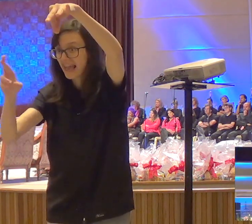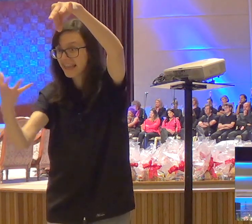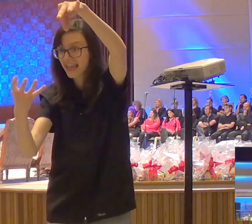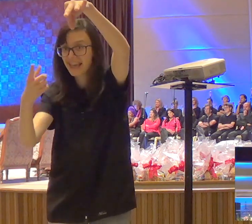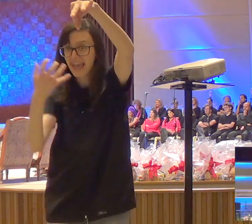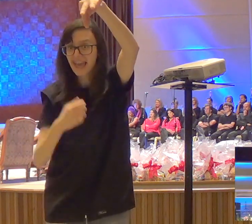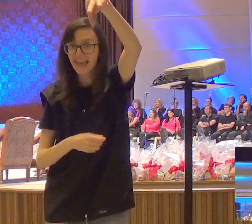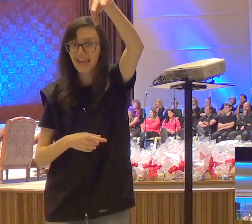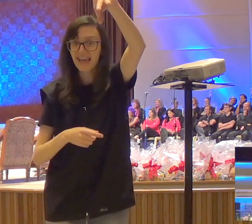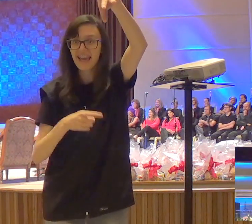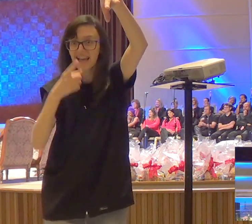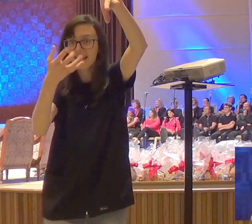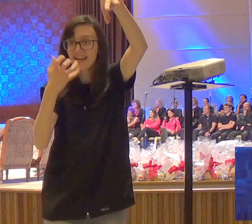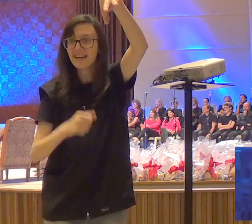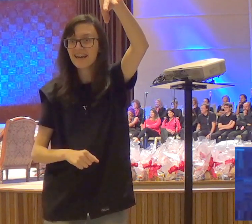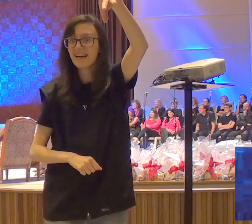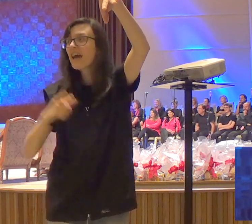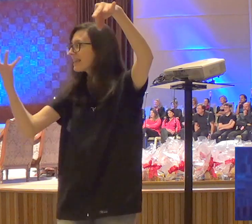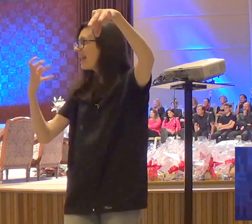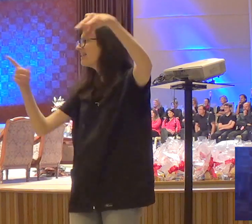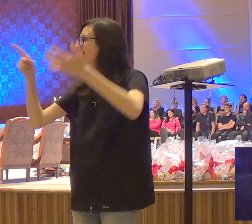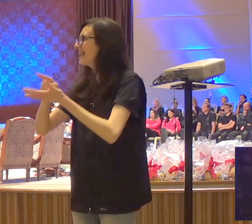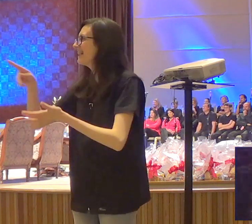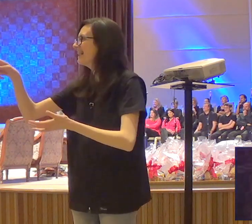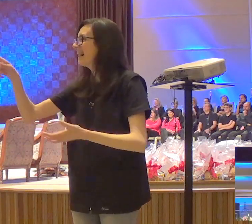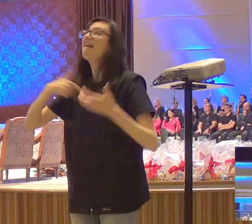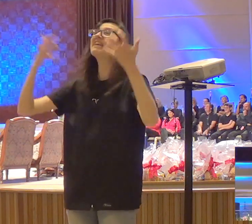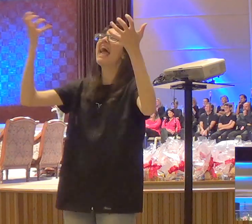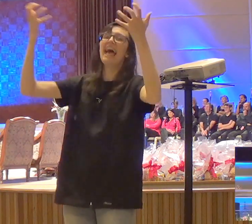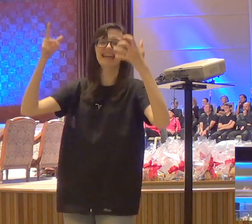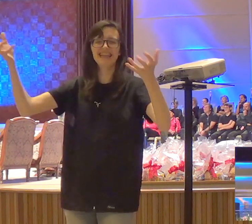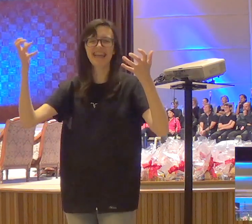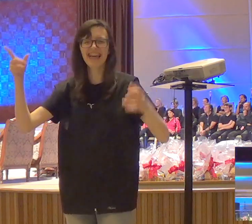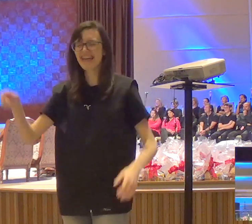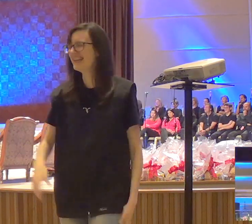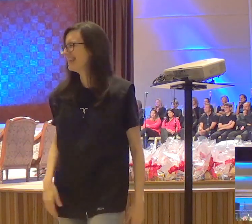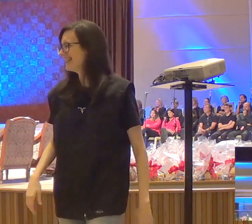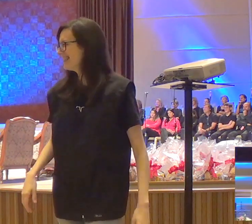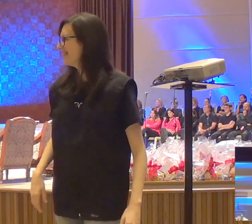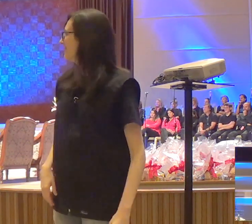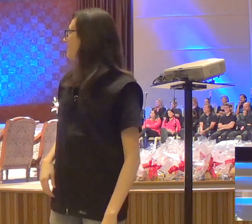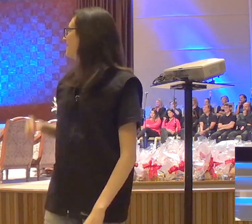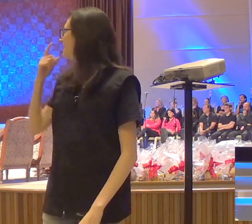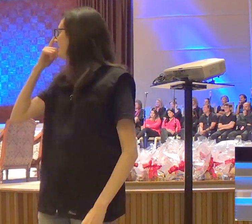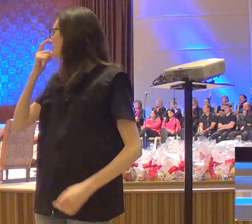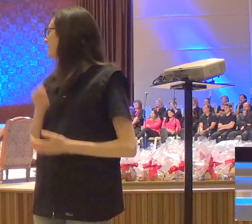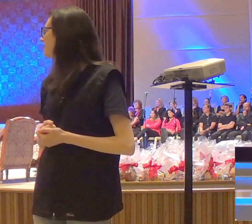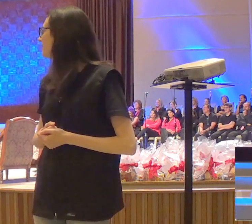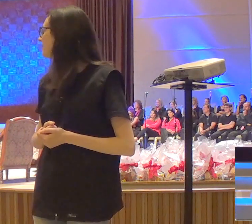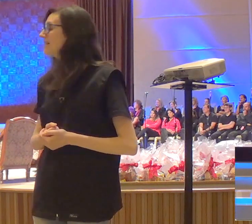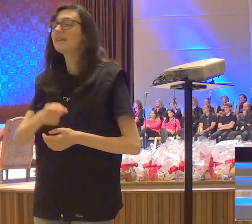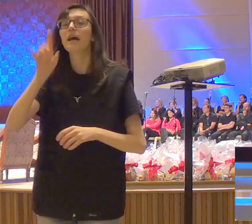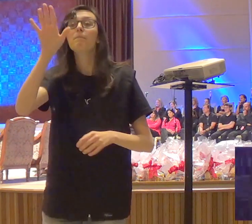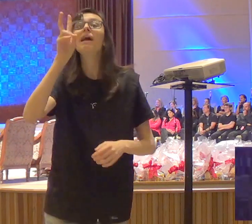he really wants it. Realmente quer a nota. Okay, of course you want it, okay? Claro now, que você quer. Now say I crumple it up.